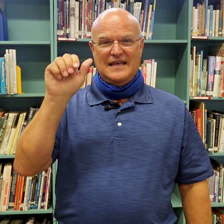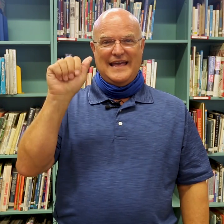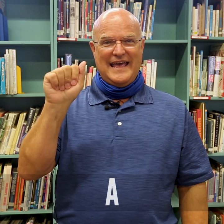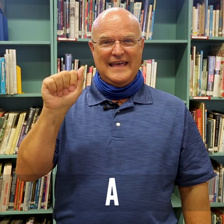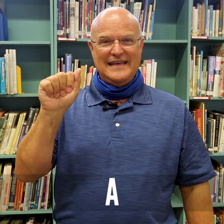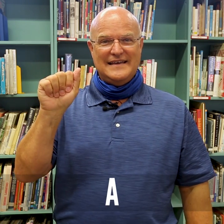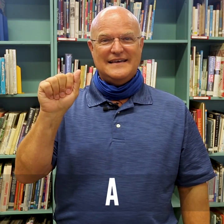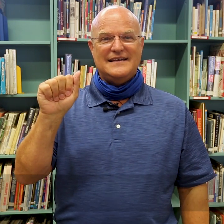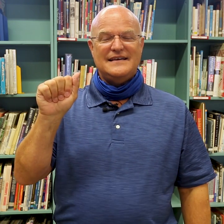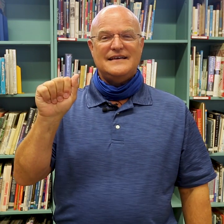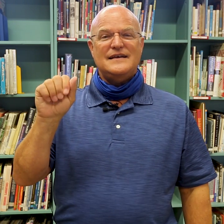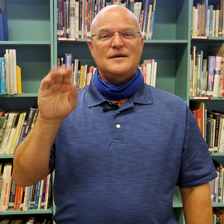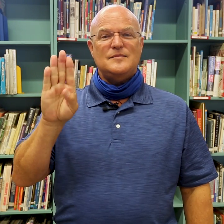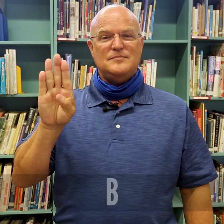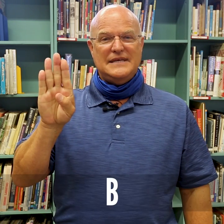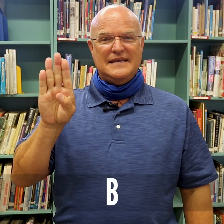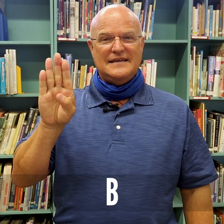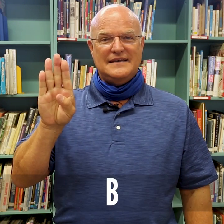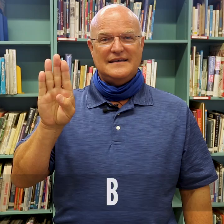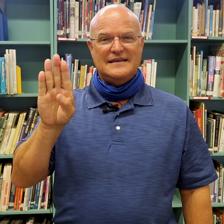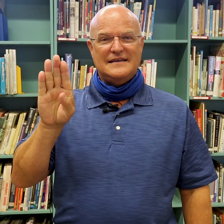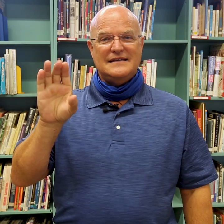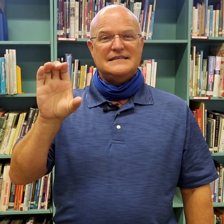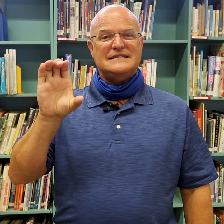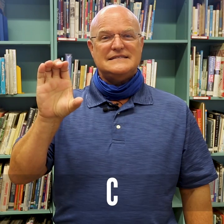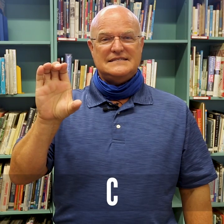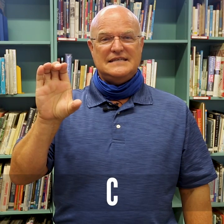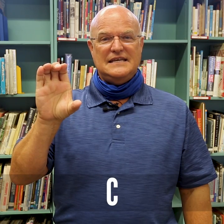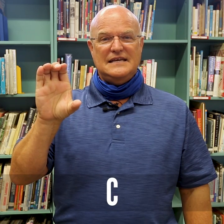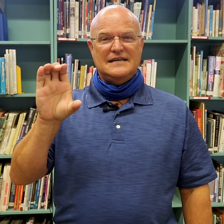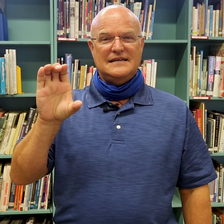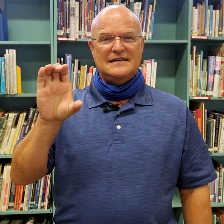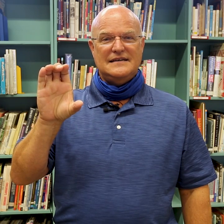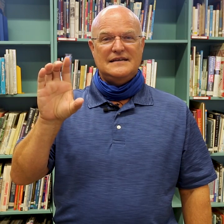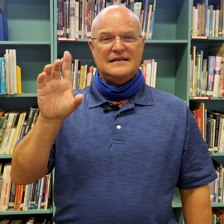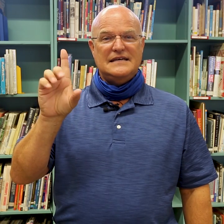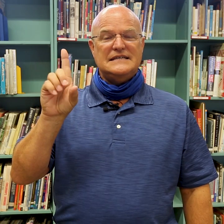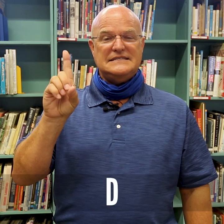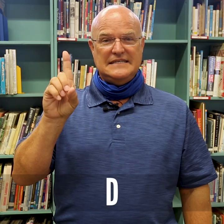A B C D